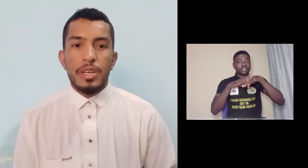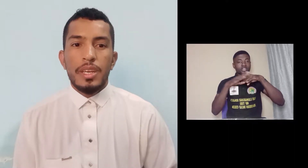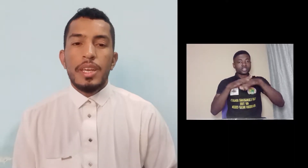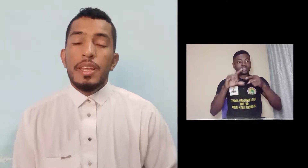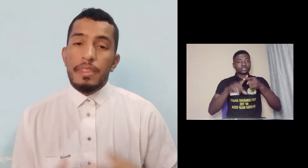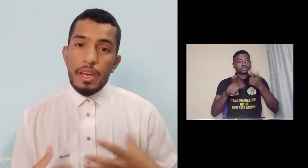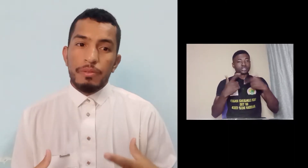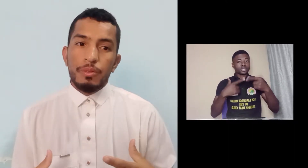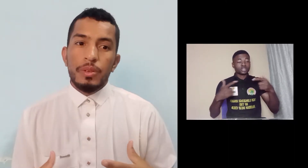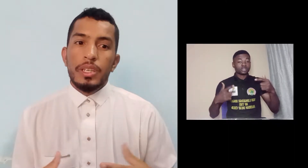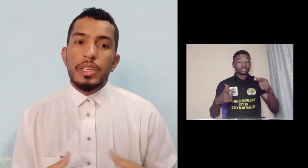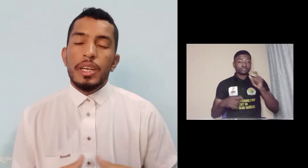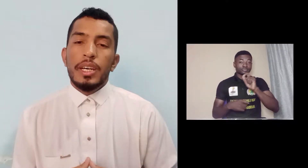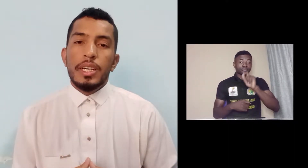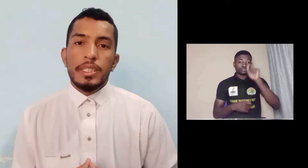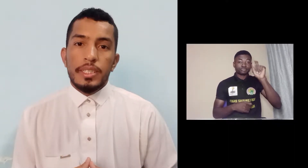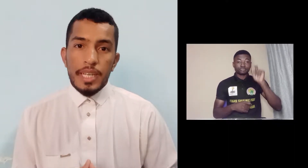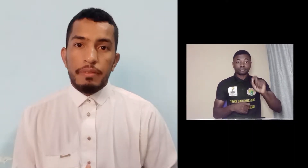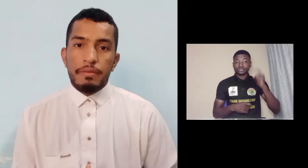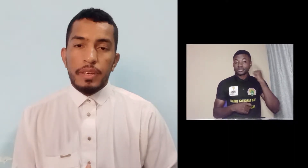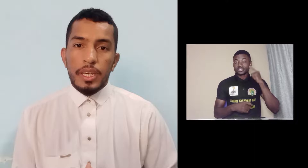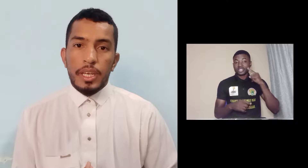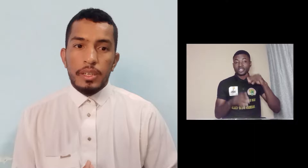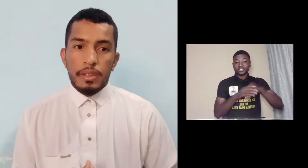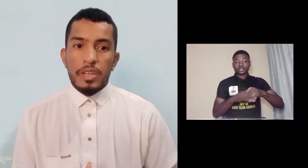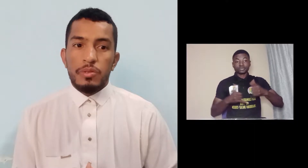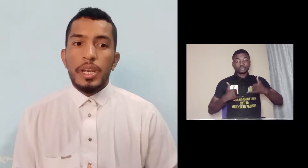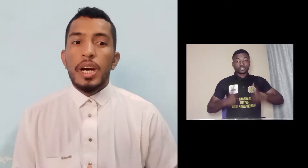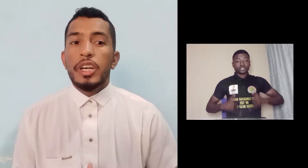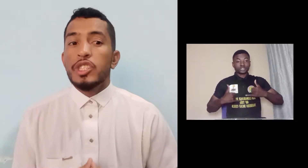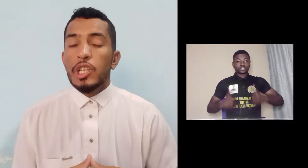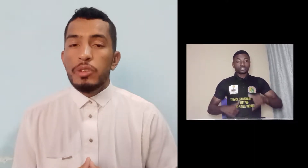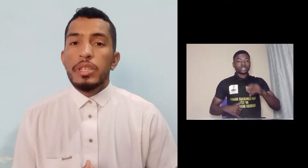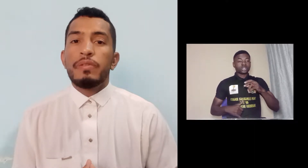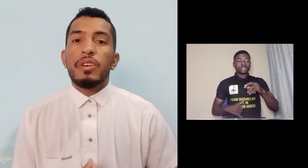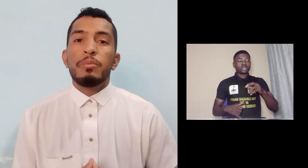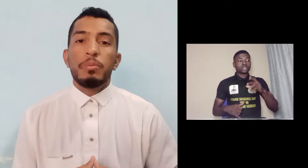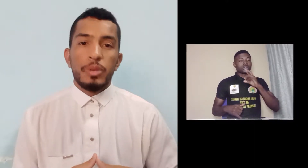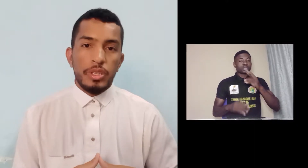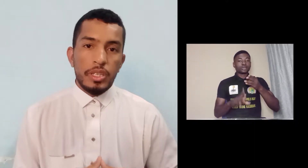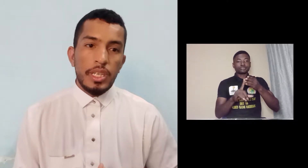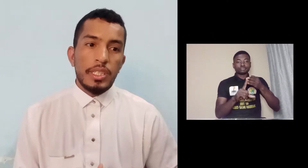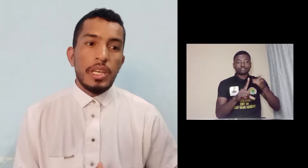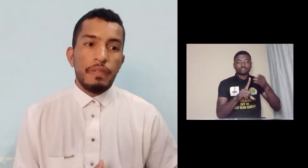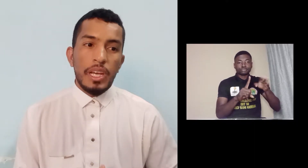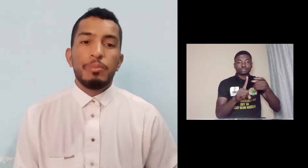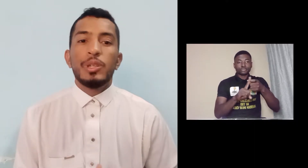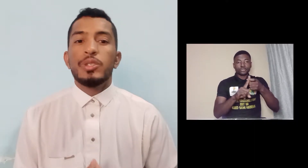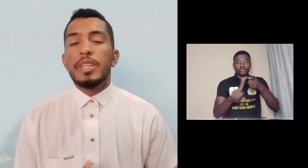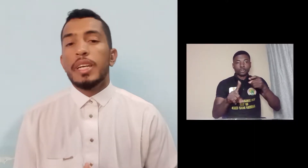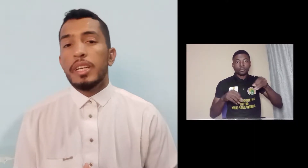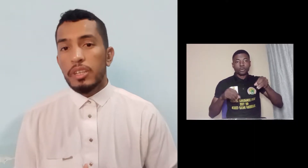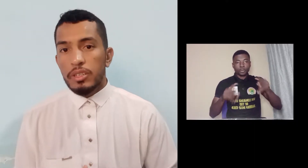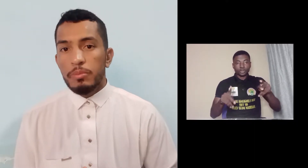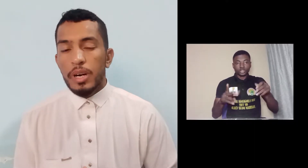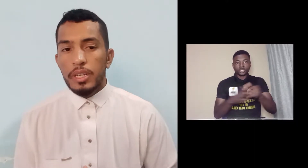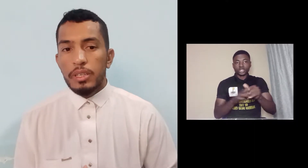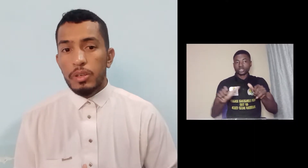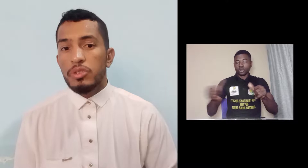language. Therefore, the deaf in the country are excluded from opportunities available to their